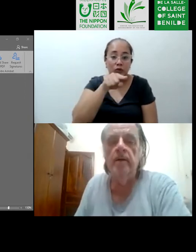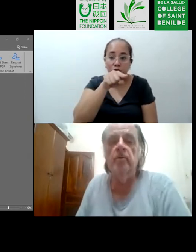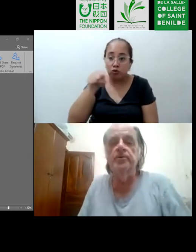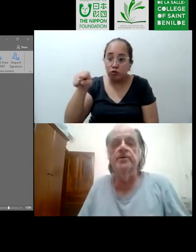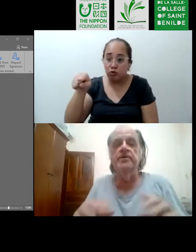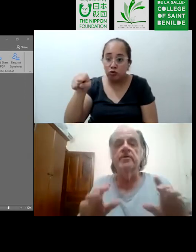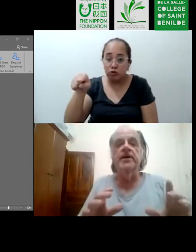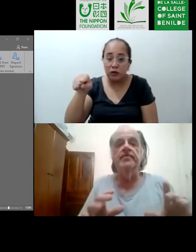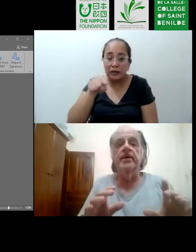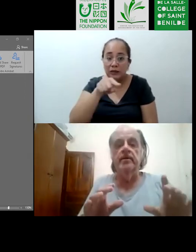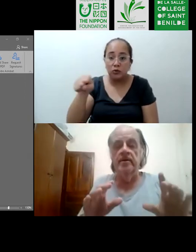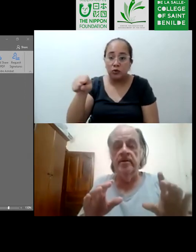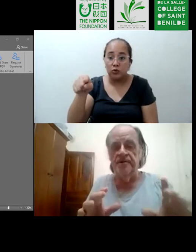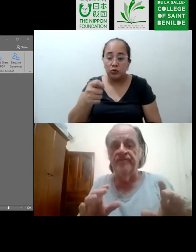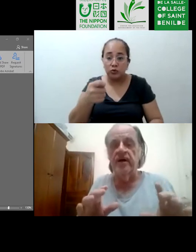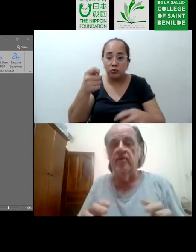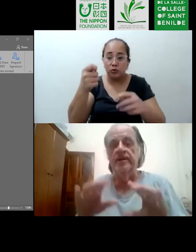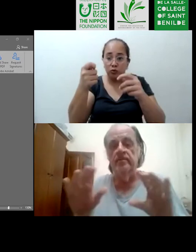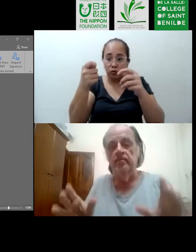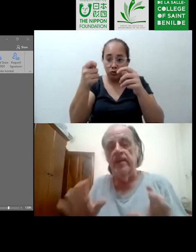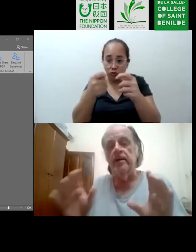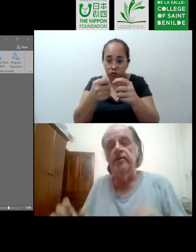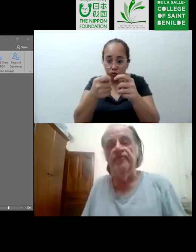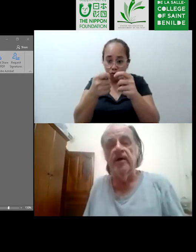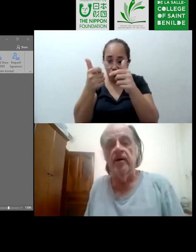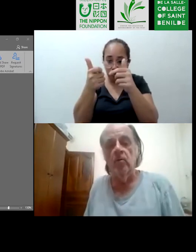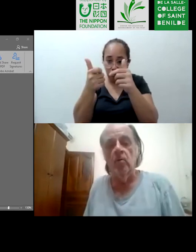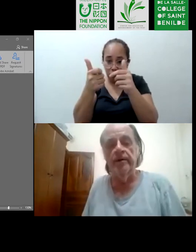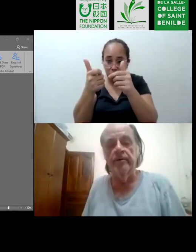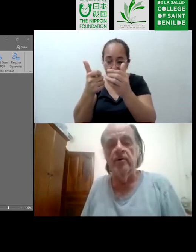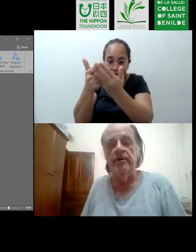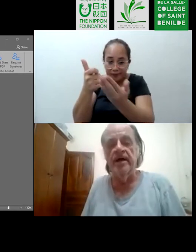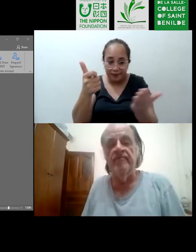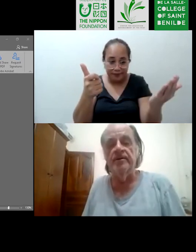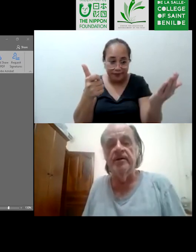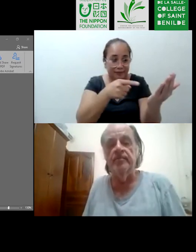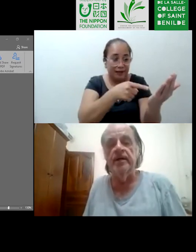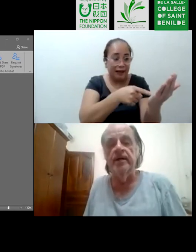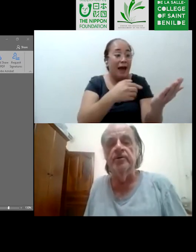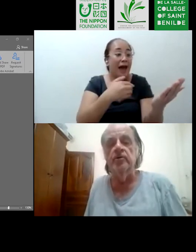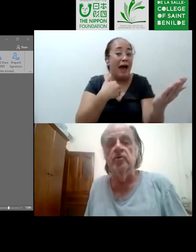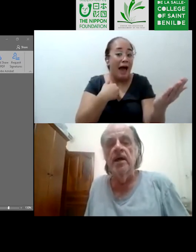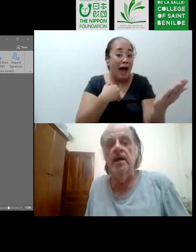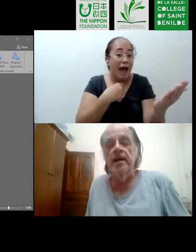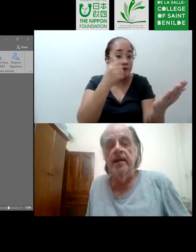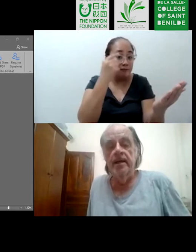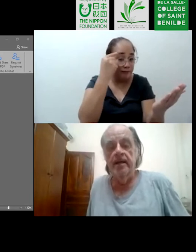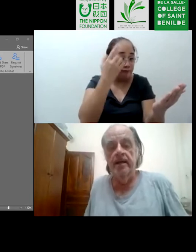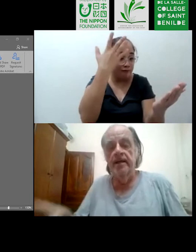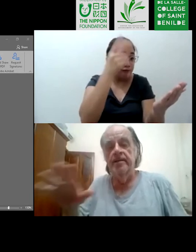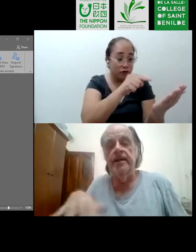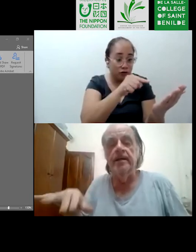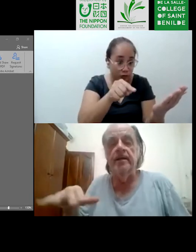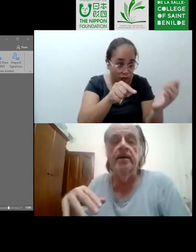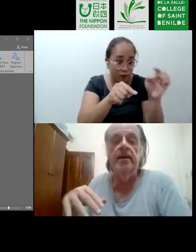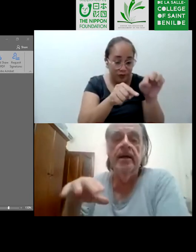In other words, you can still keep it in this file, but make a new file where you don't have hot tempered and two